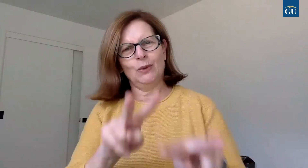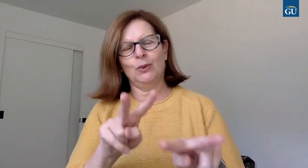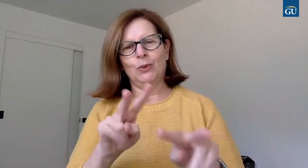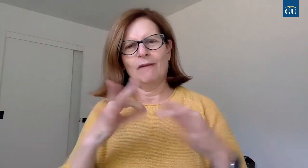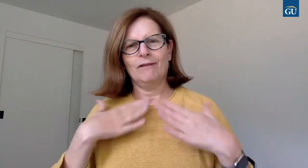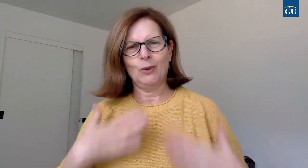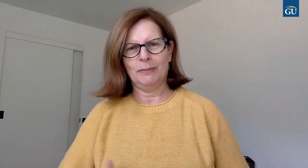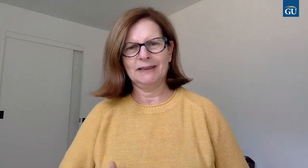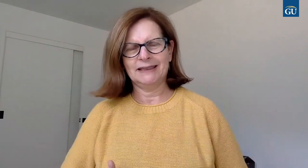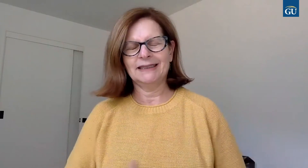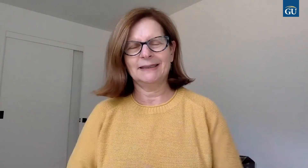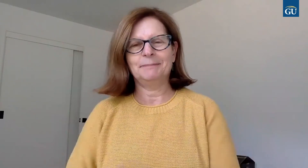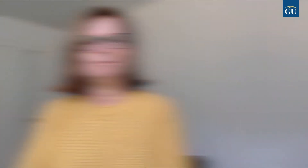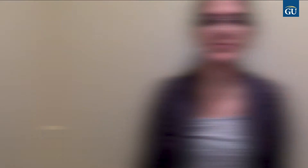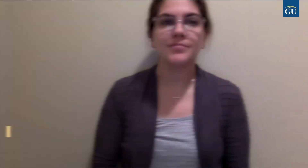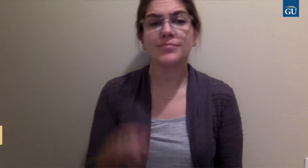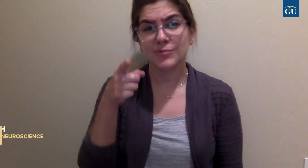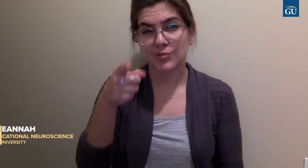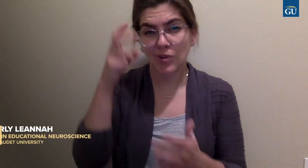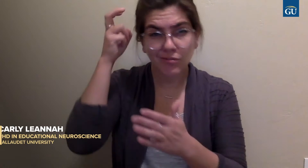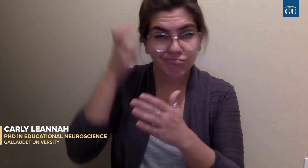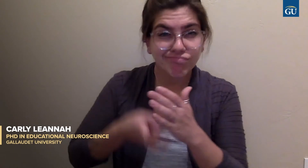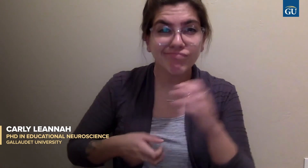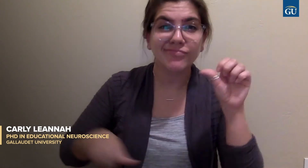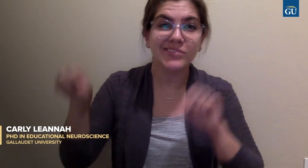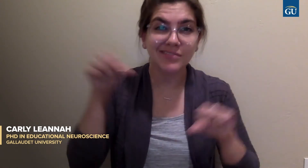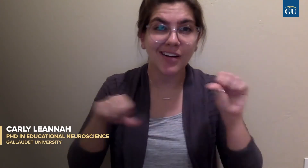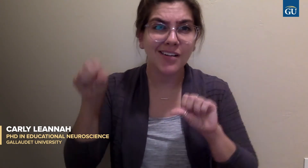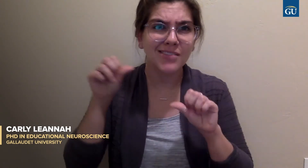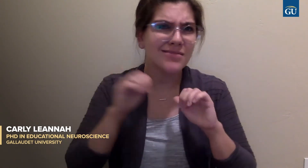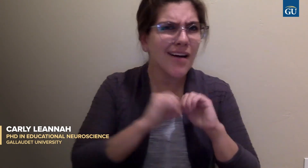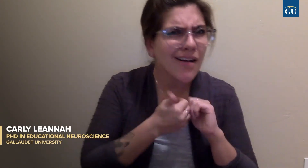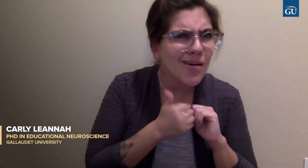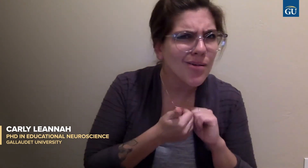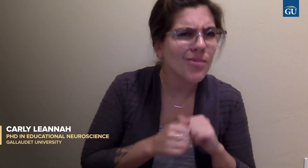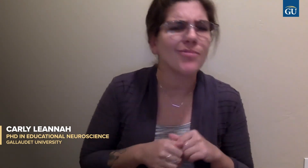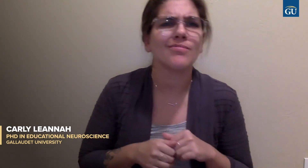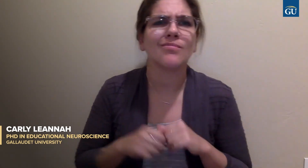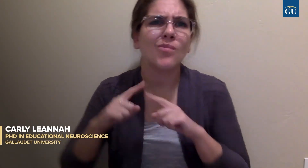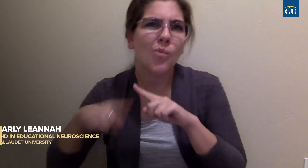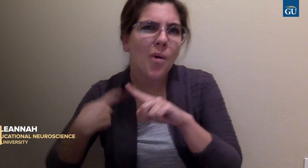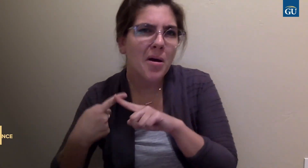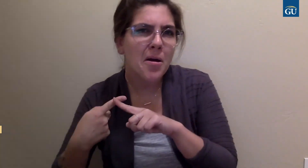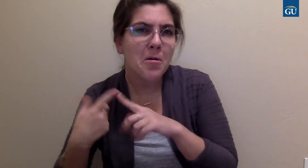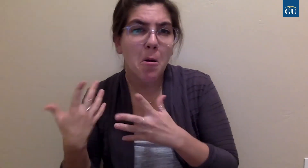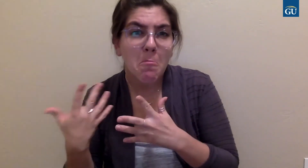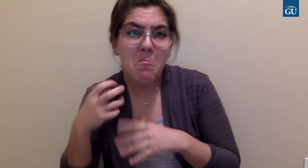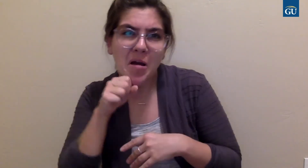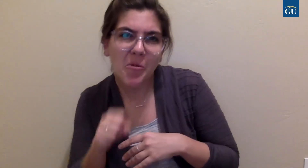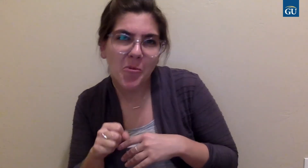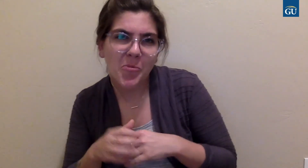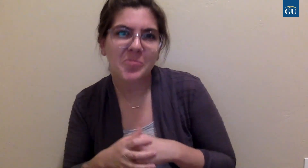at humans. How did you go into science? When? What